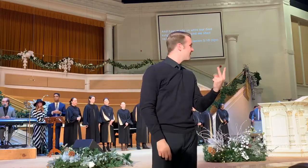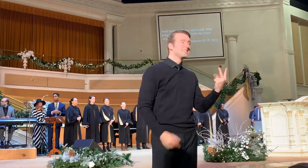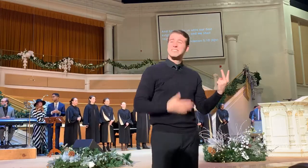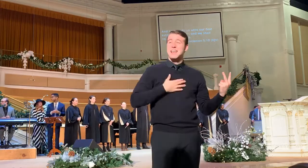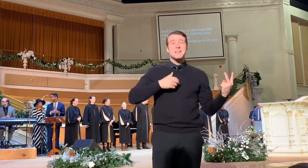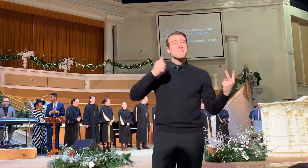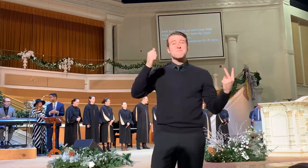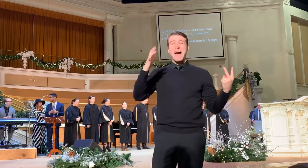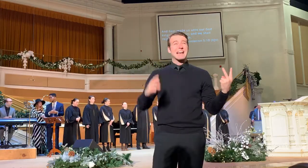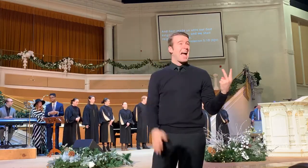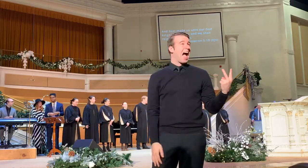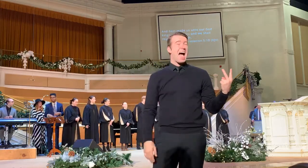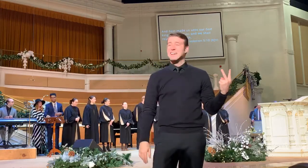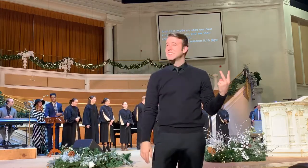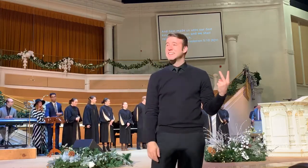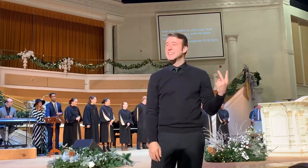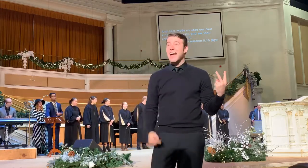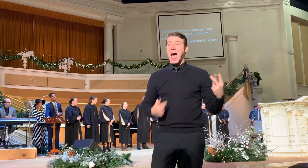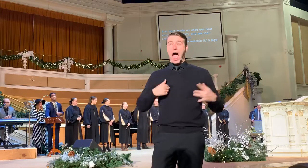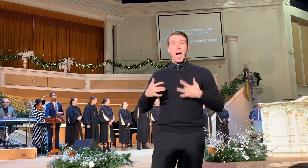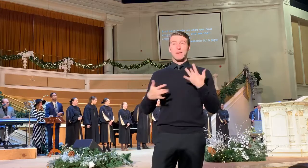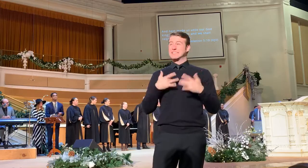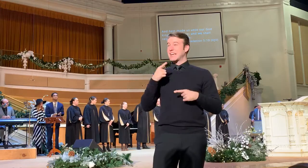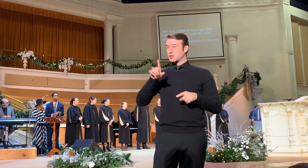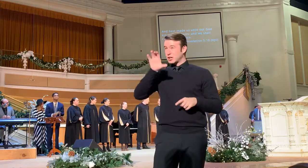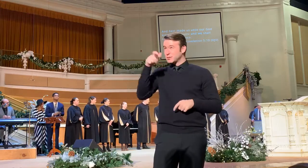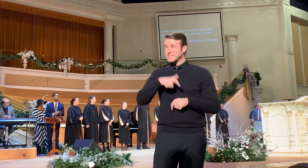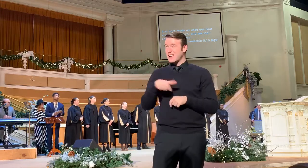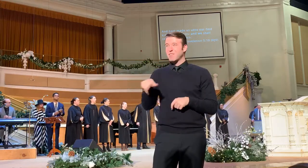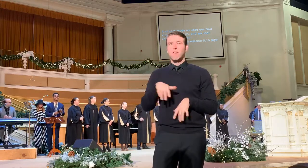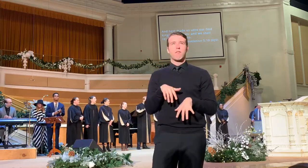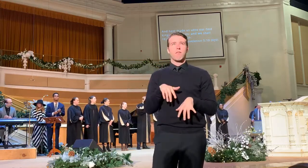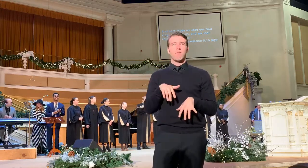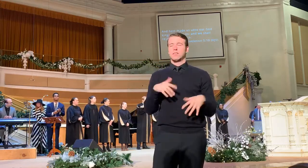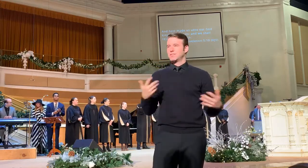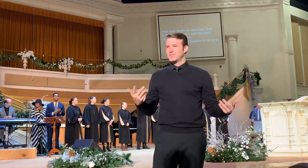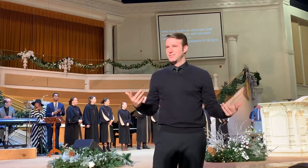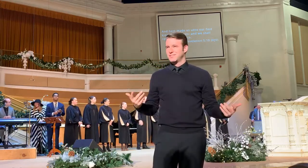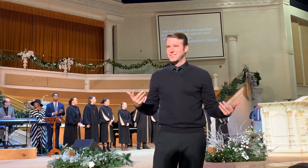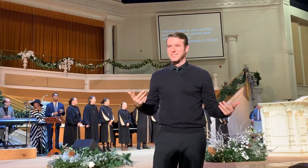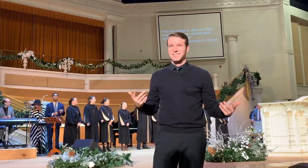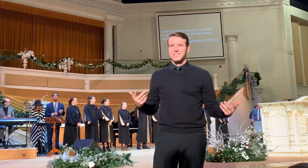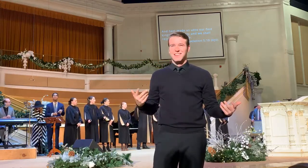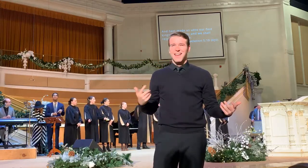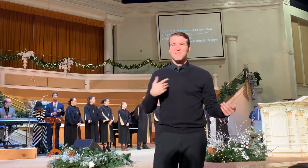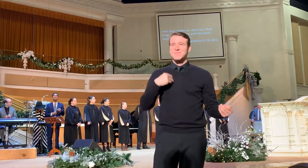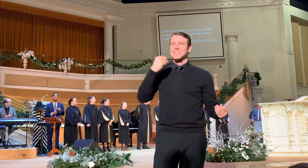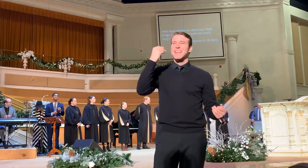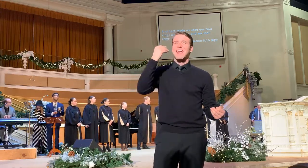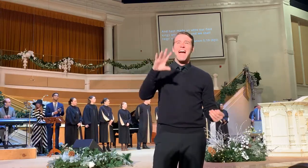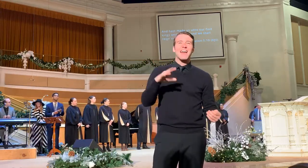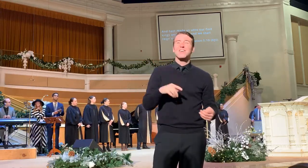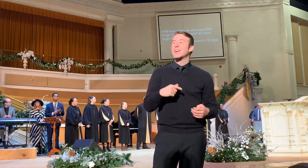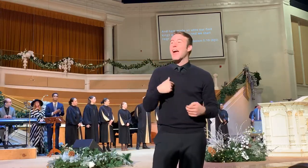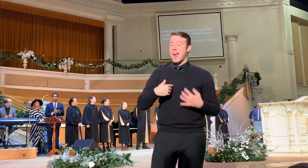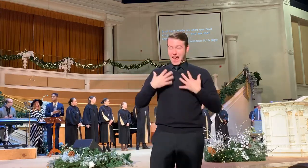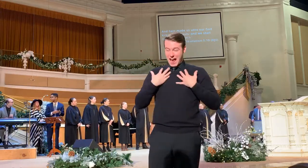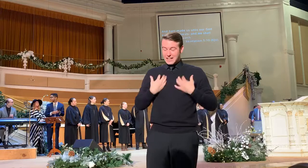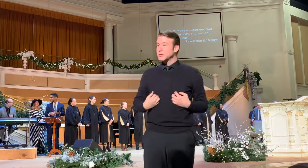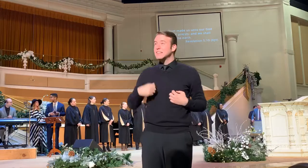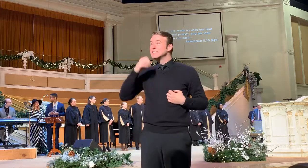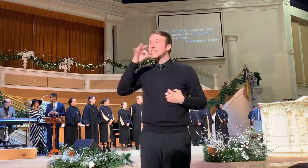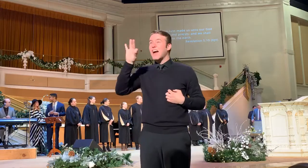My God. I'm getting excited about Christmas right here. Yes. I don't care if I get a sweater that don't